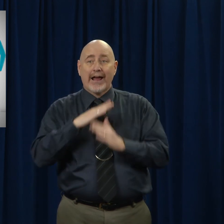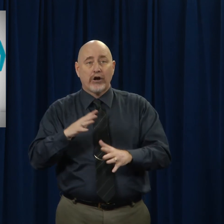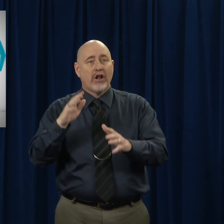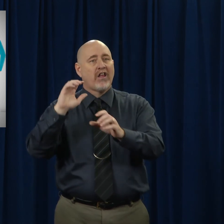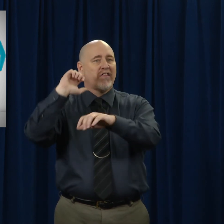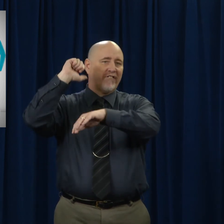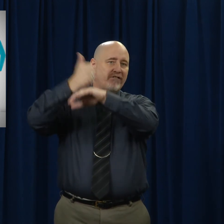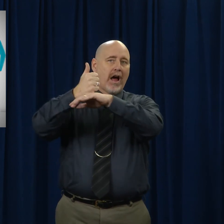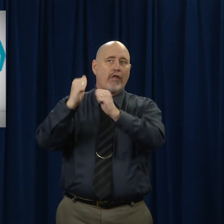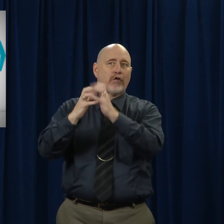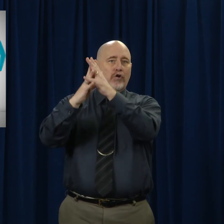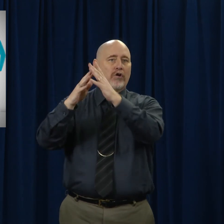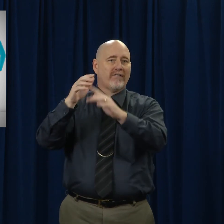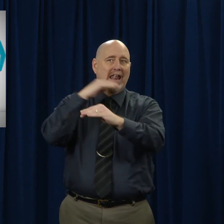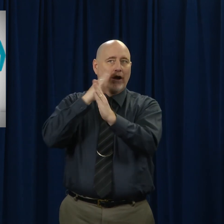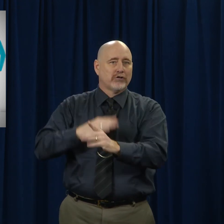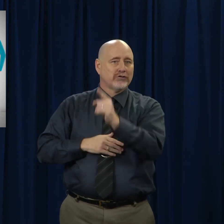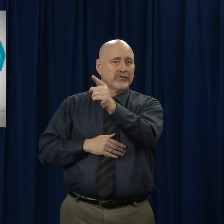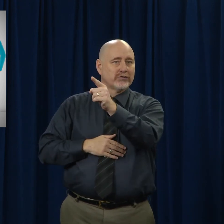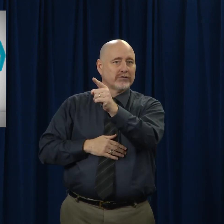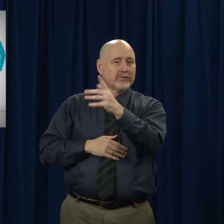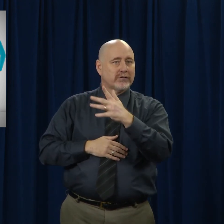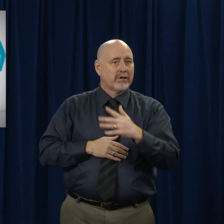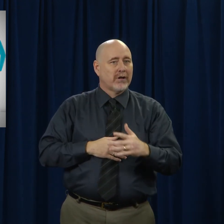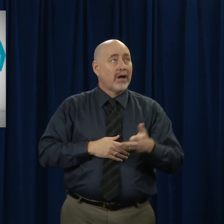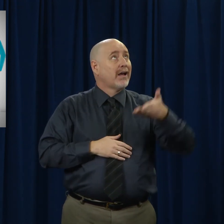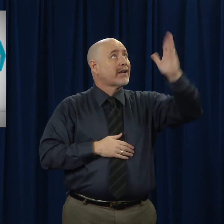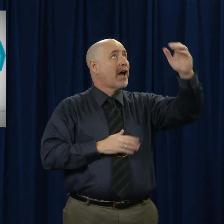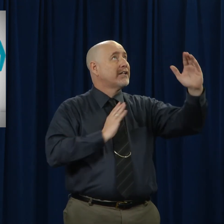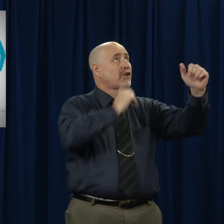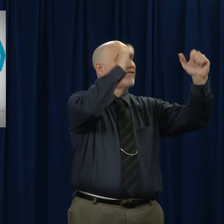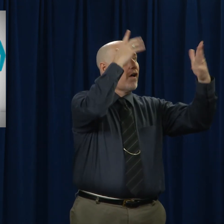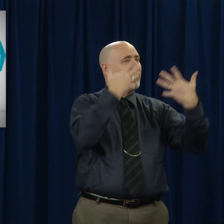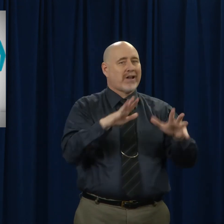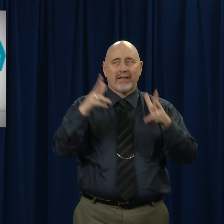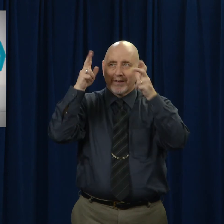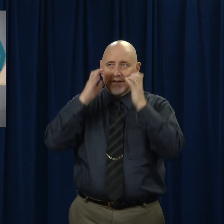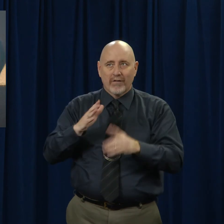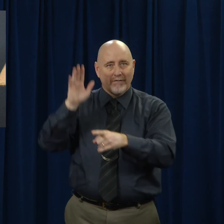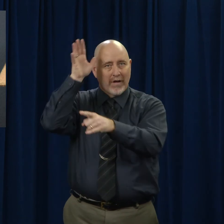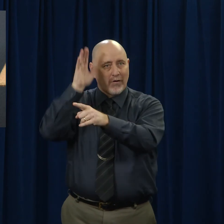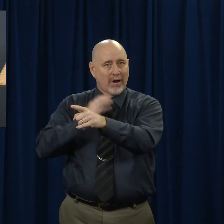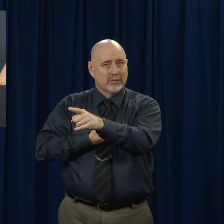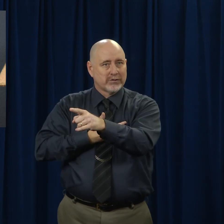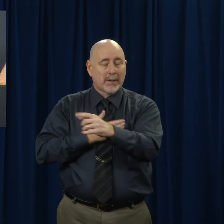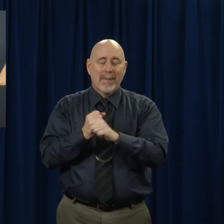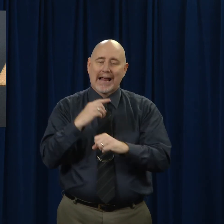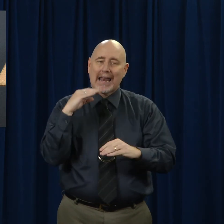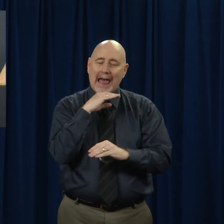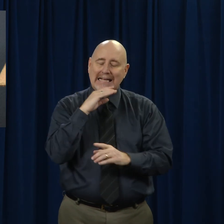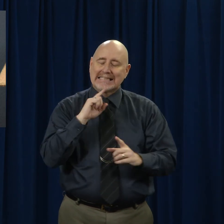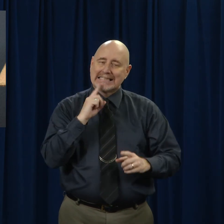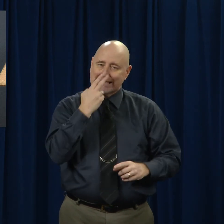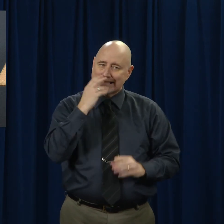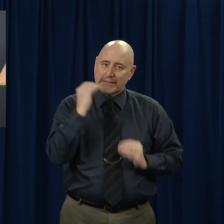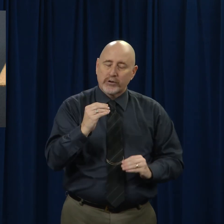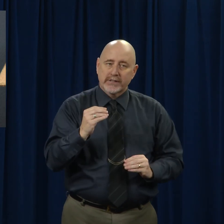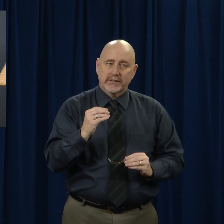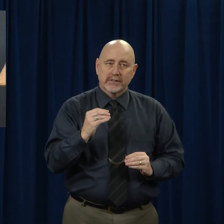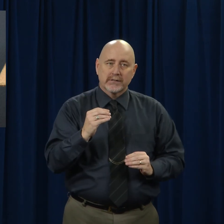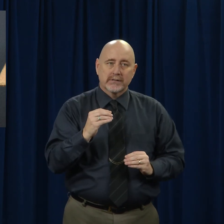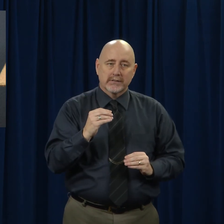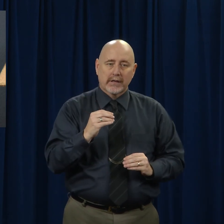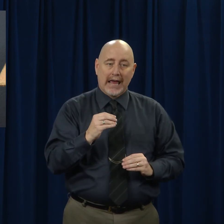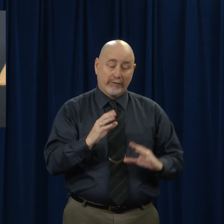he's the father of lies. And we want God to be our father, not the devil. Make lying a very serious issue